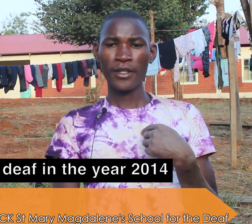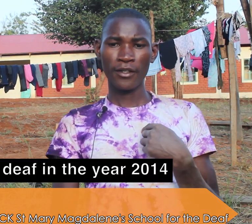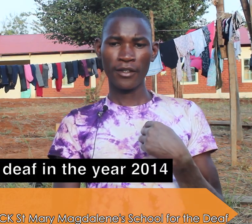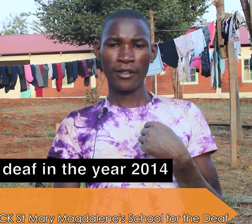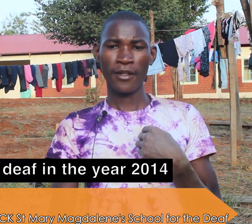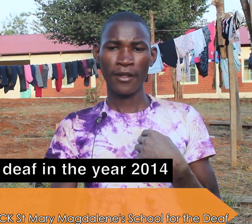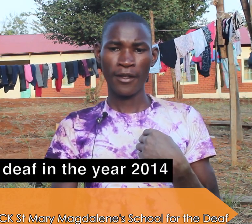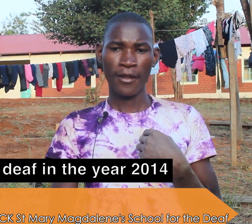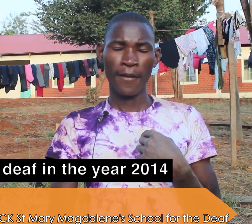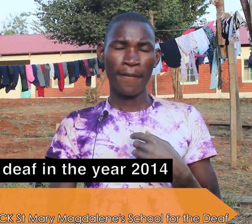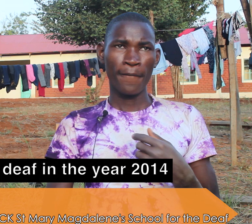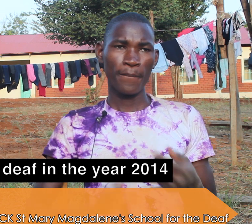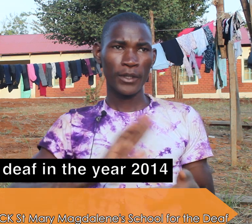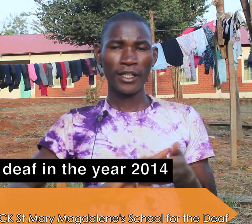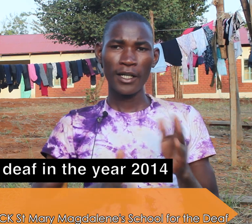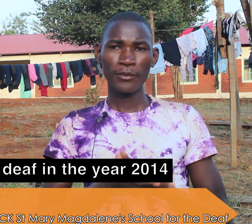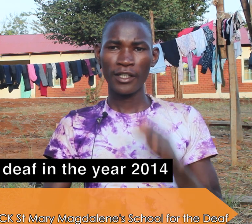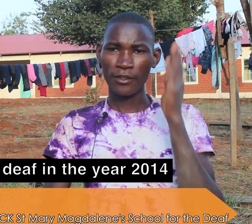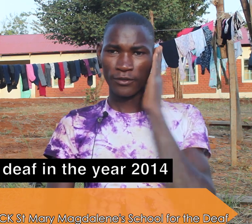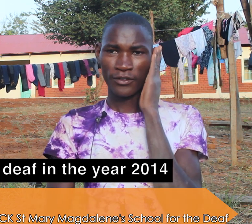me. They can rest